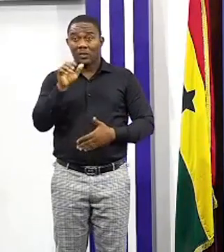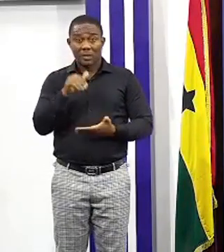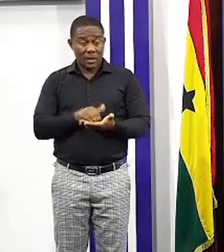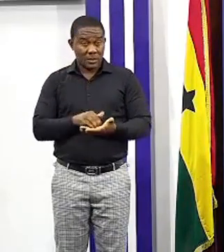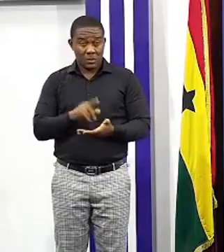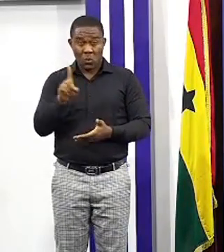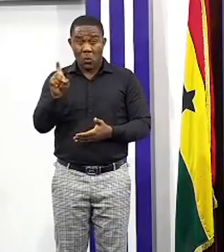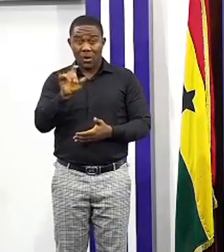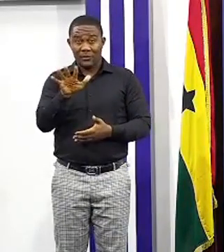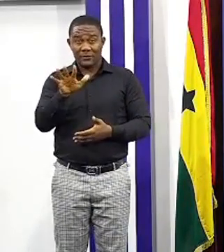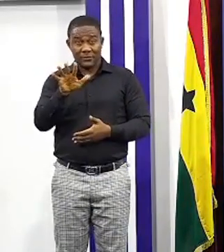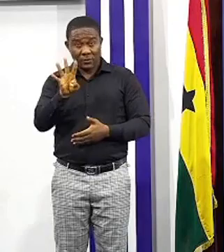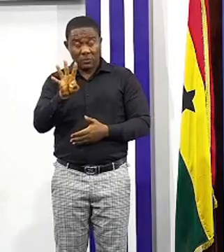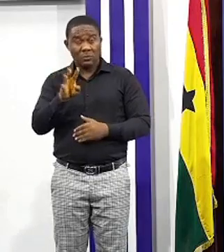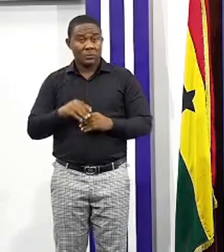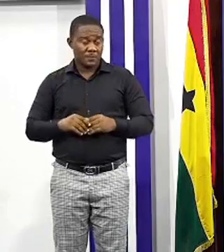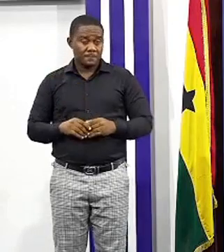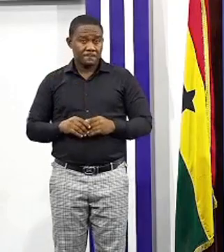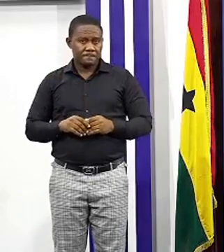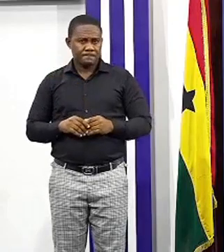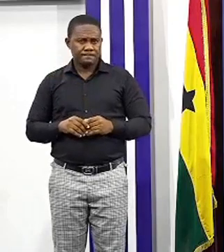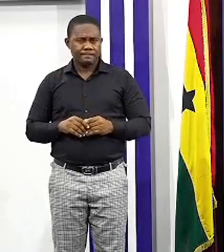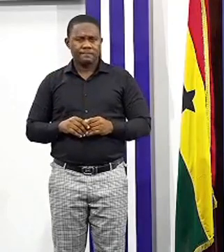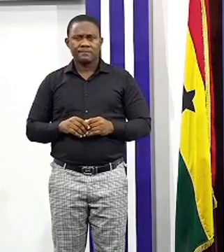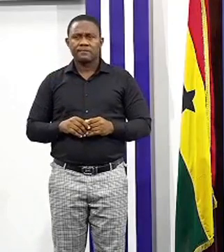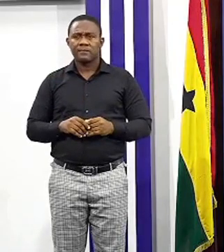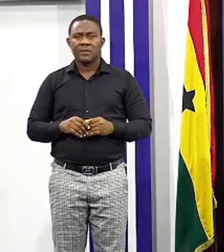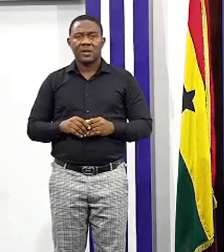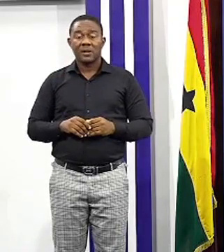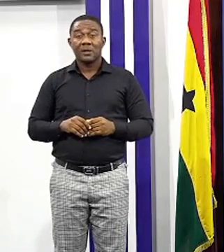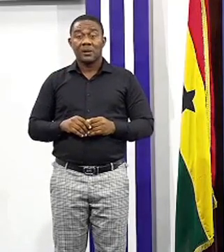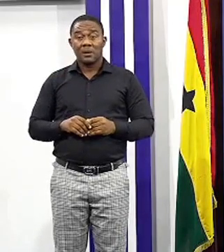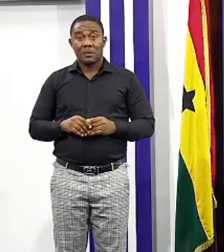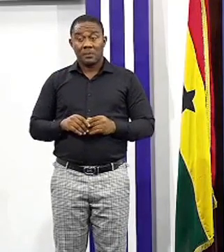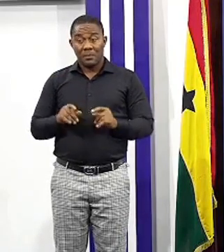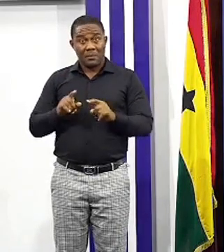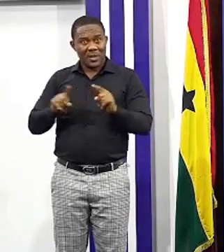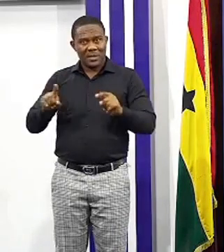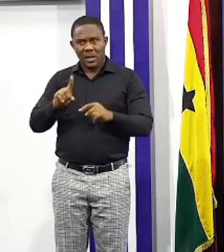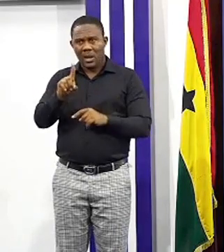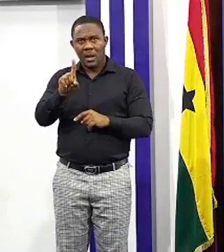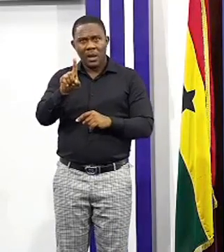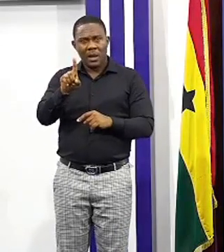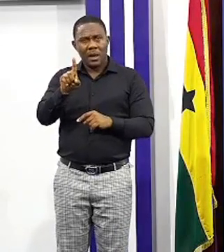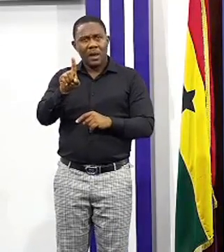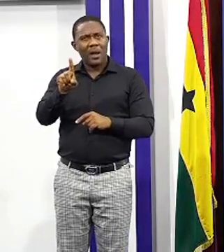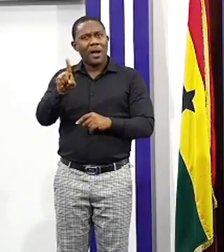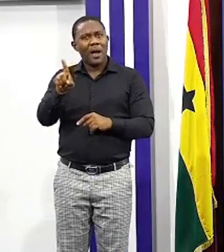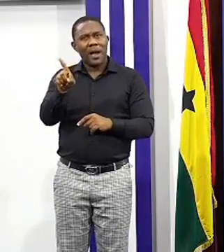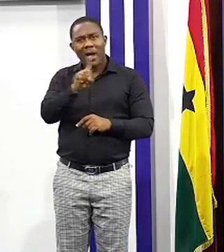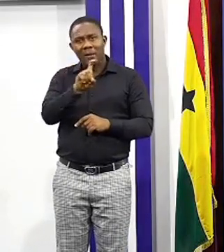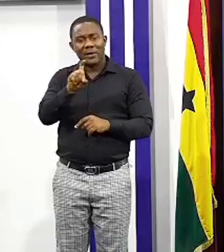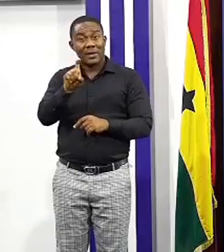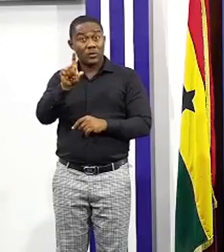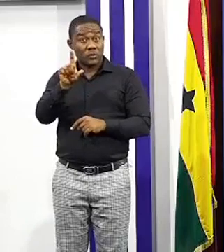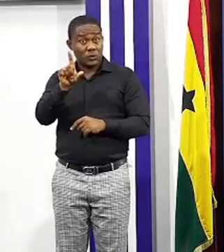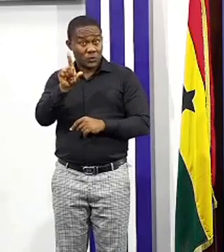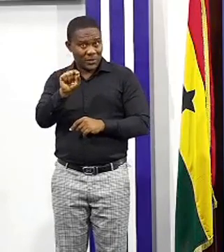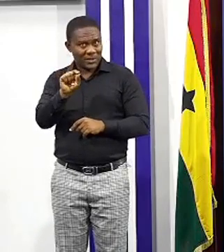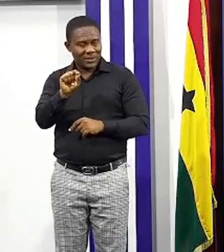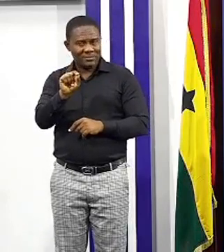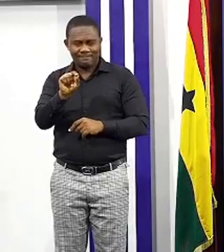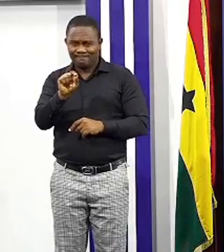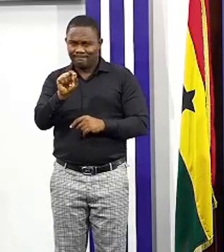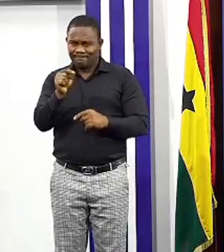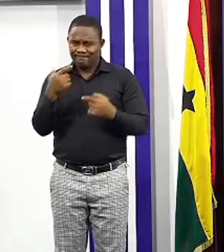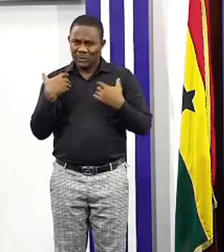Out of this, we have had about 120 on having recovered, a change from the 99 in the last